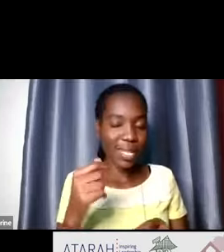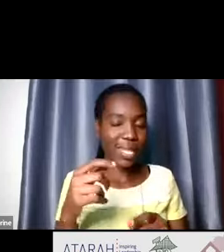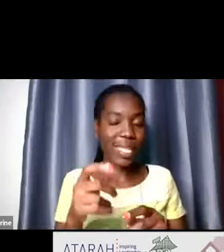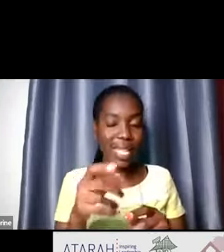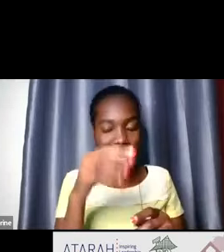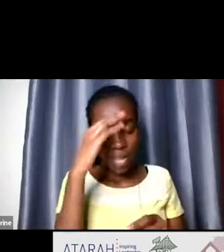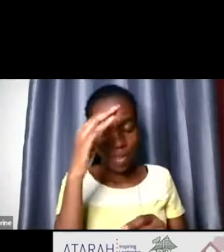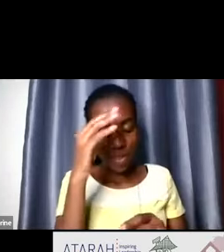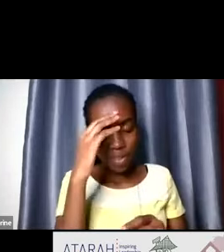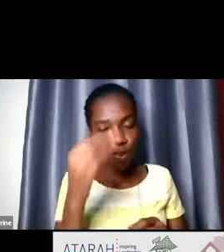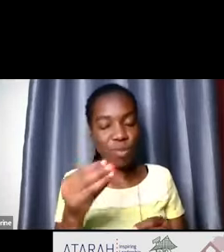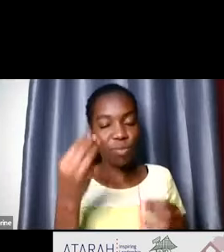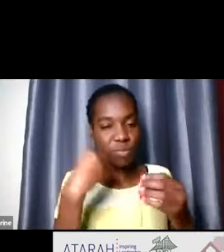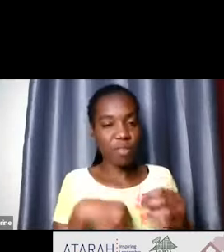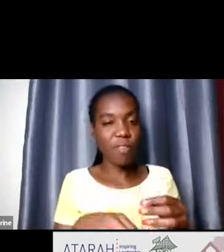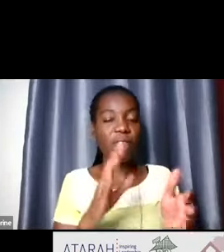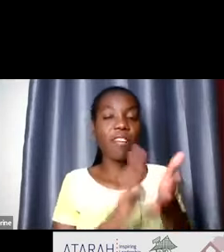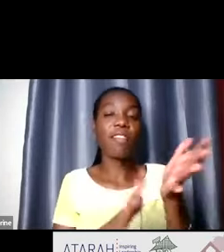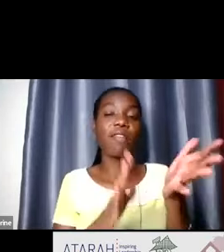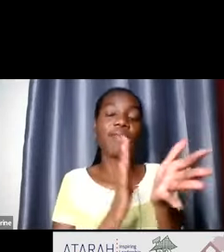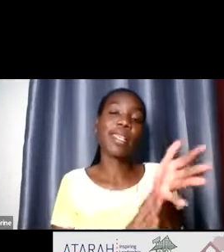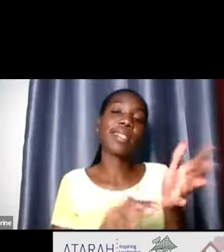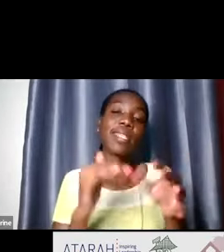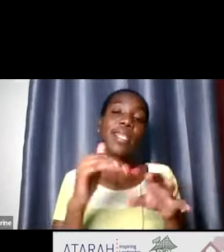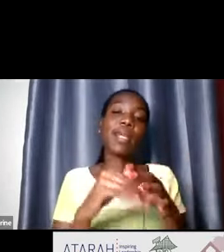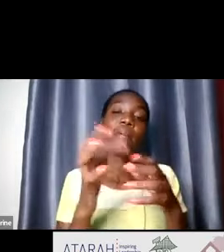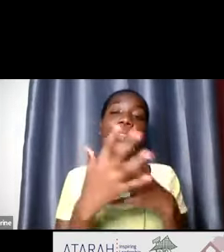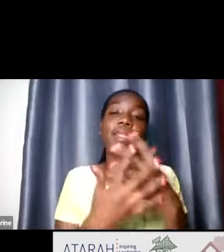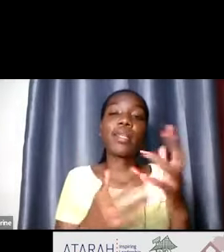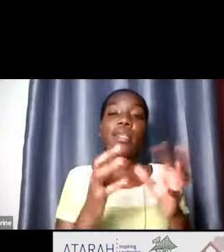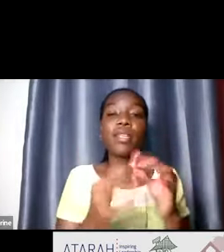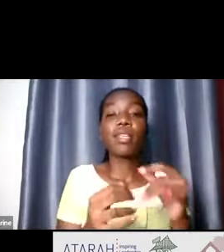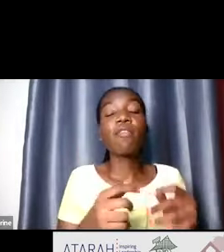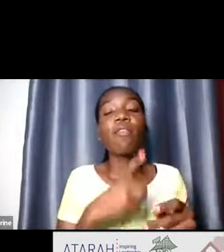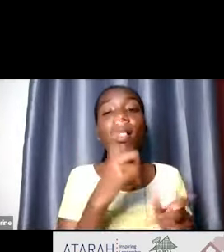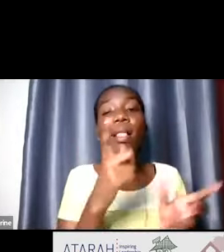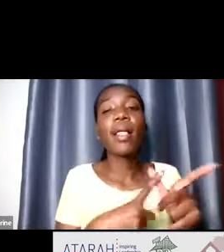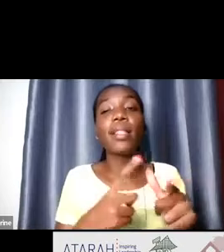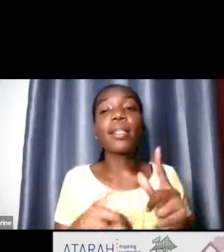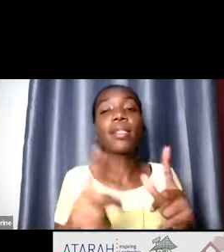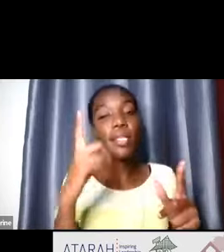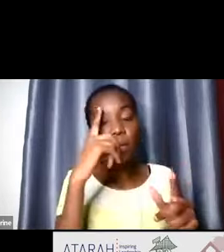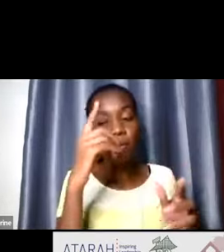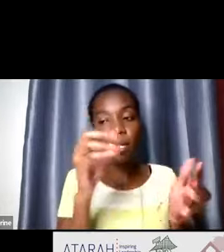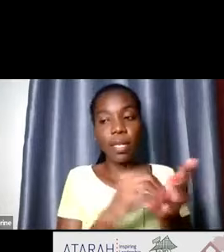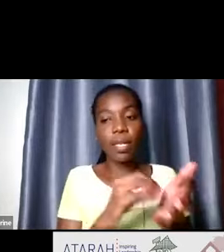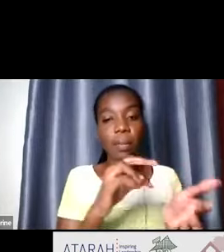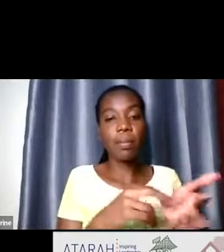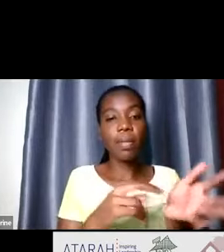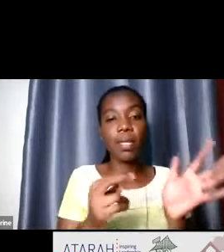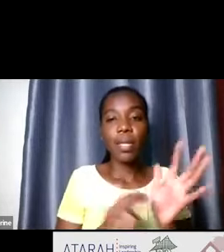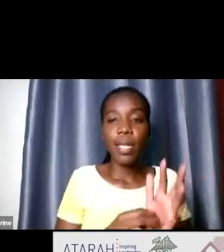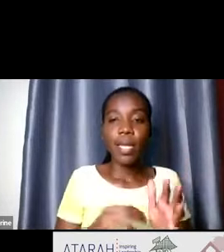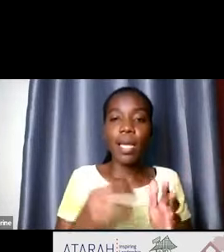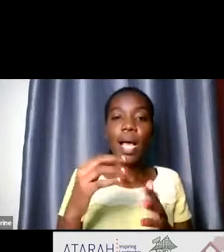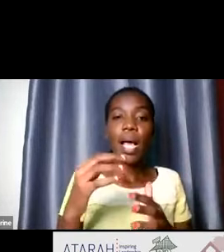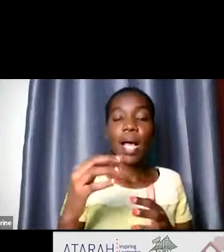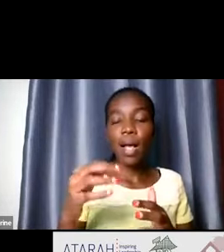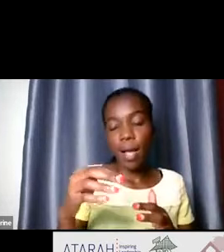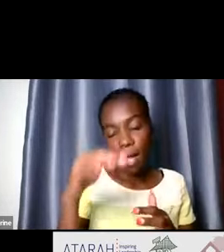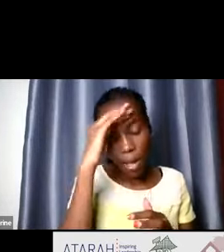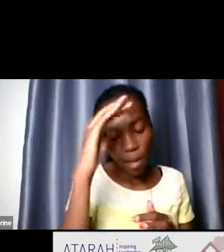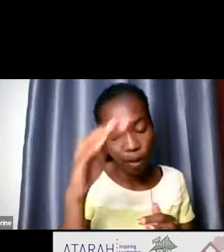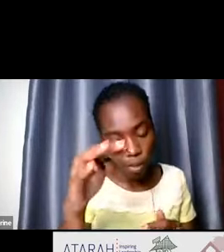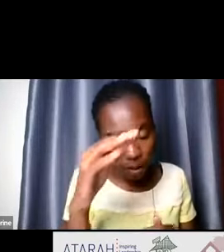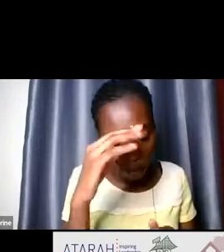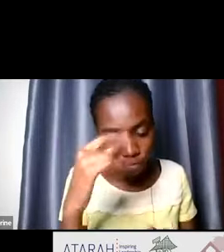absorbed very quickly in the bloodstream. So if you vomit and you sleep again, that alcohol is circulating in the system and it